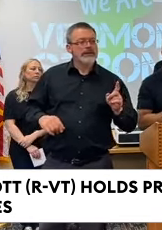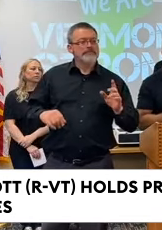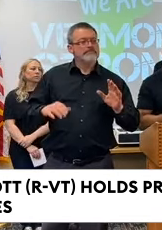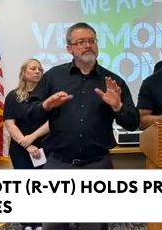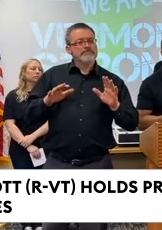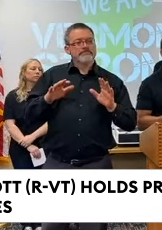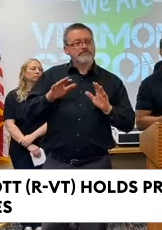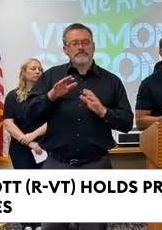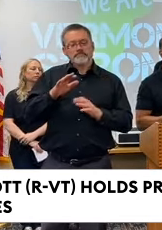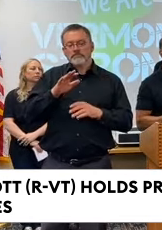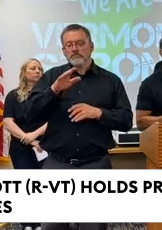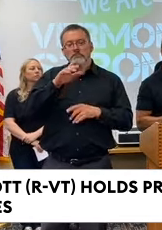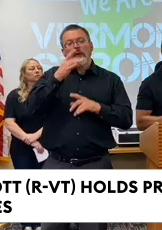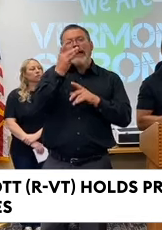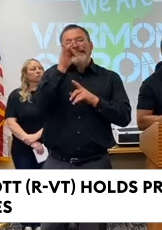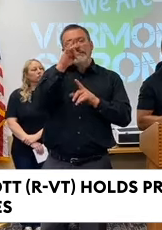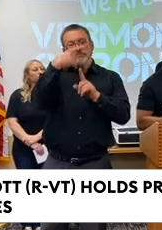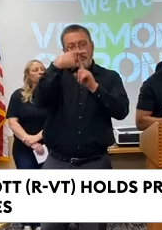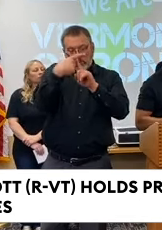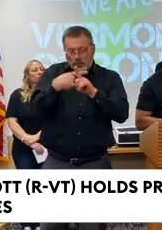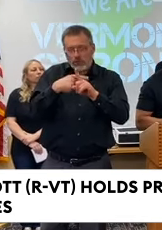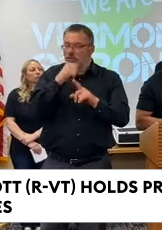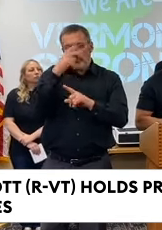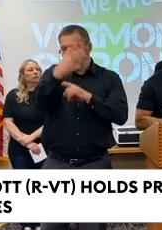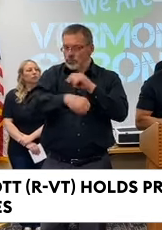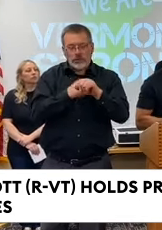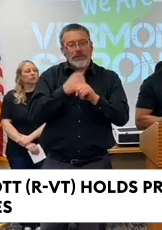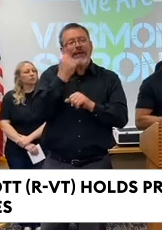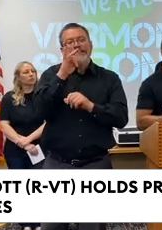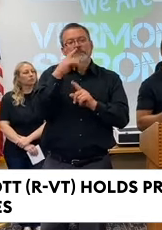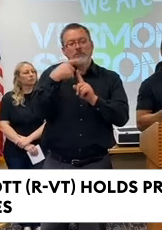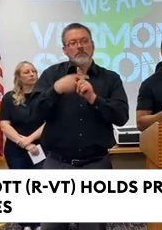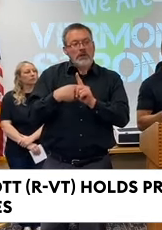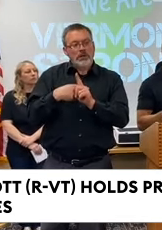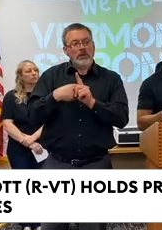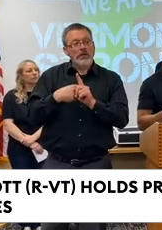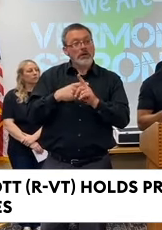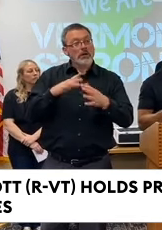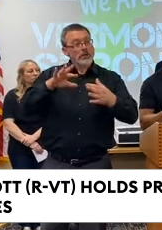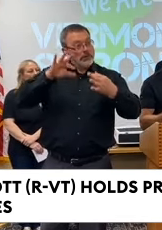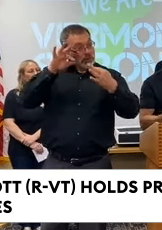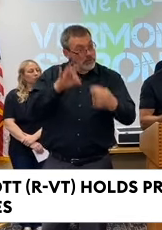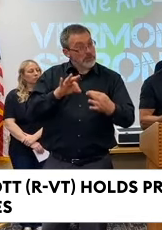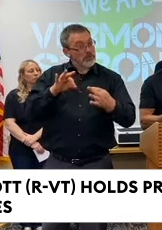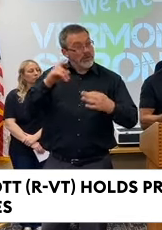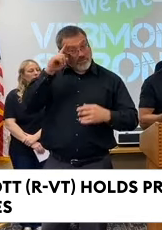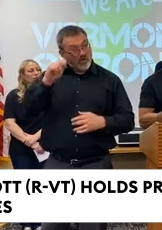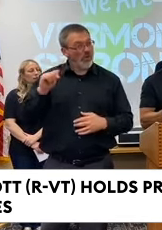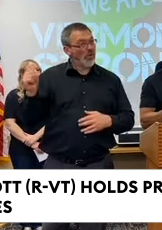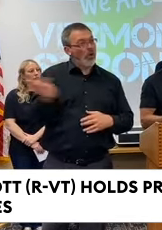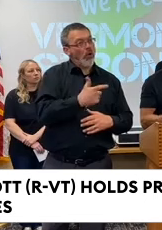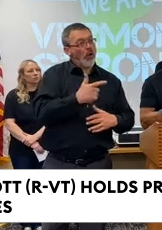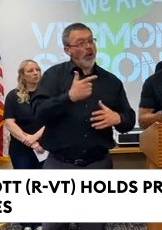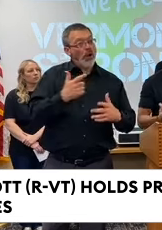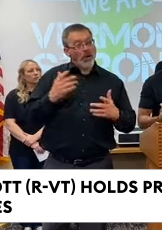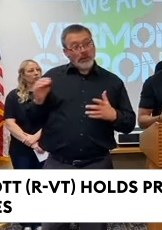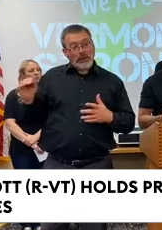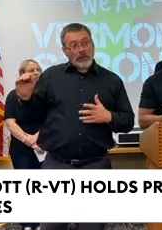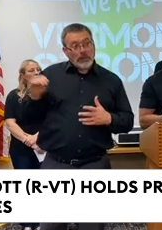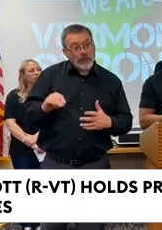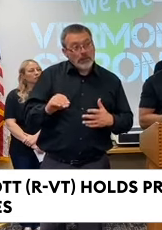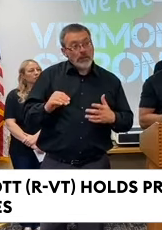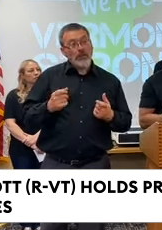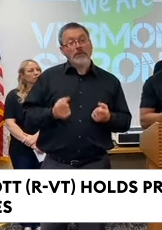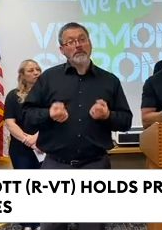good point. And certainly that would be ideal for everybody, right? It would be ideal for FEMA because we wouldn't have to go in and the expenses of picking them up and